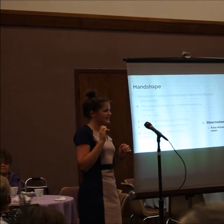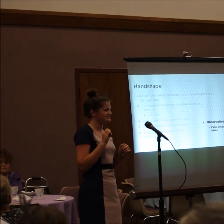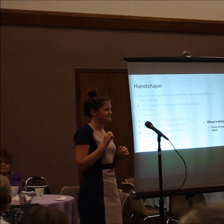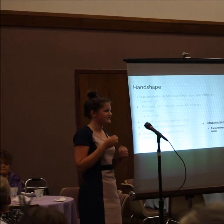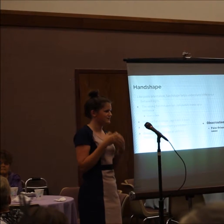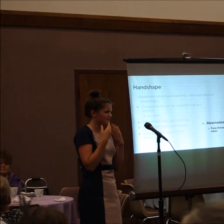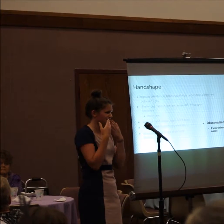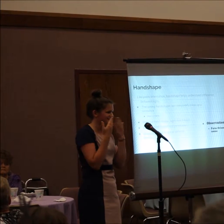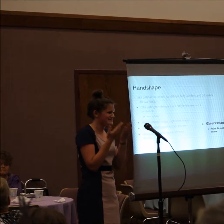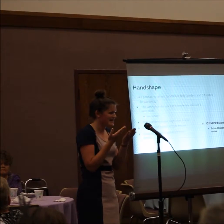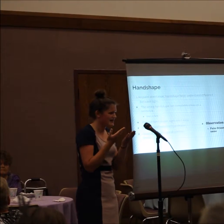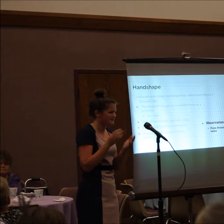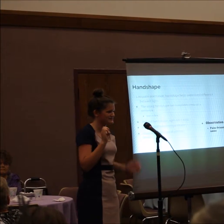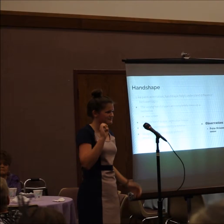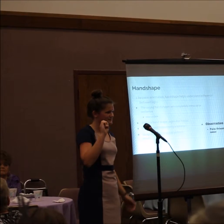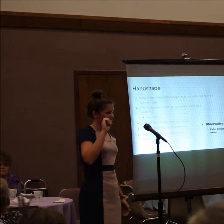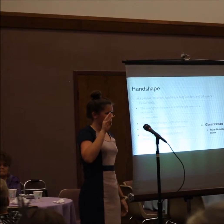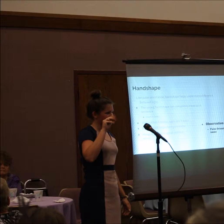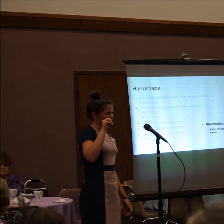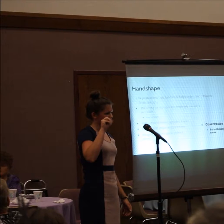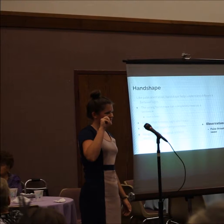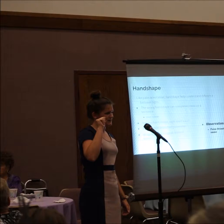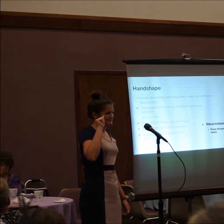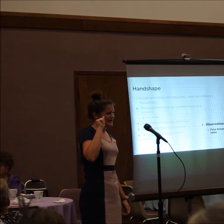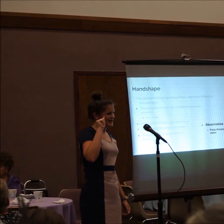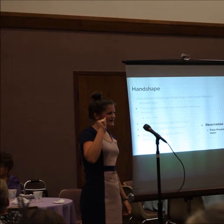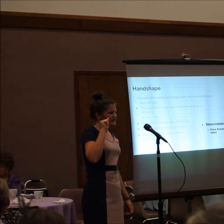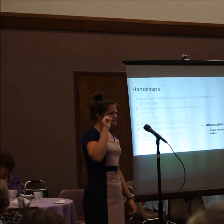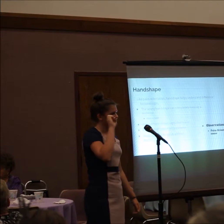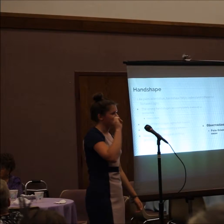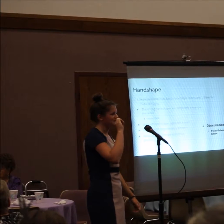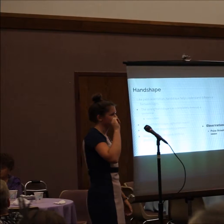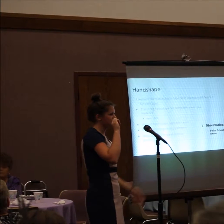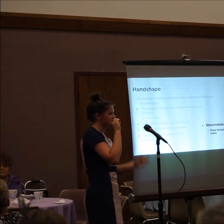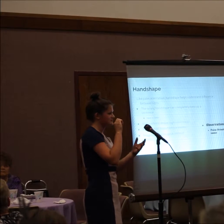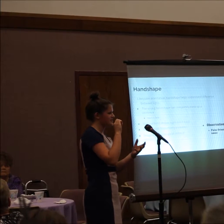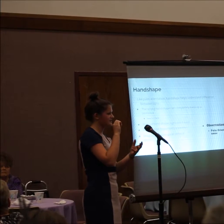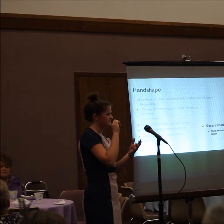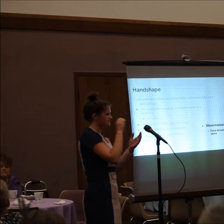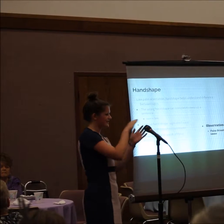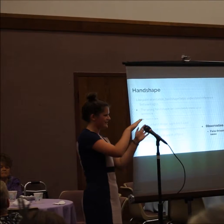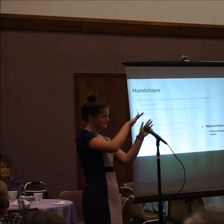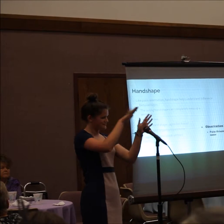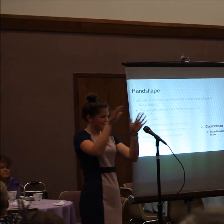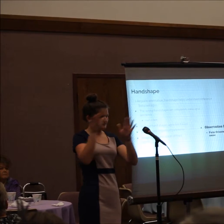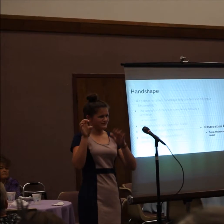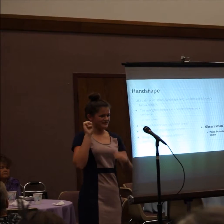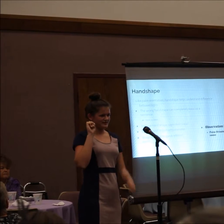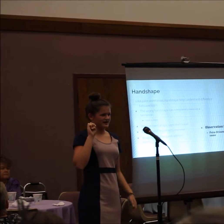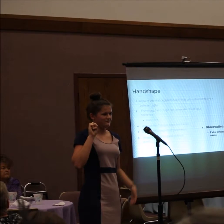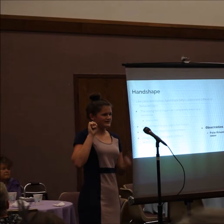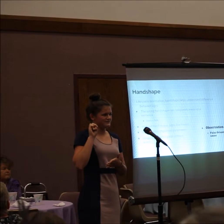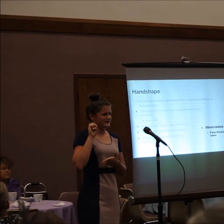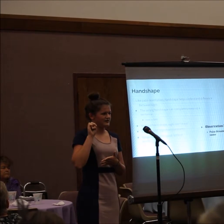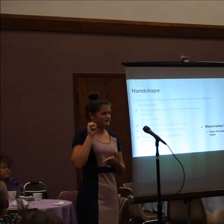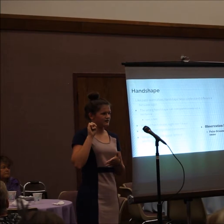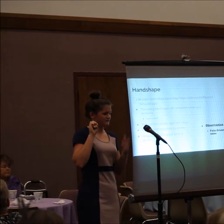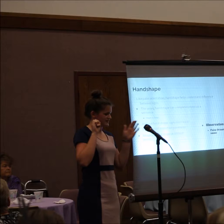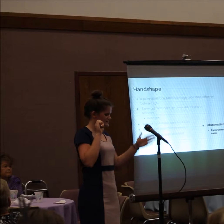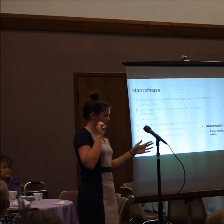can't say Emma, so I have to go to E-M-M-A, you face it to the person you're talking to. There's a lot of you, so I just kind of face it right here. If somebody's